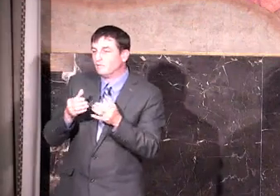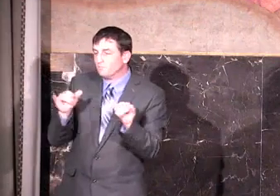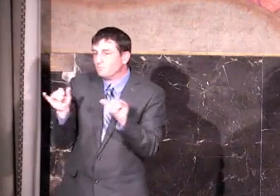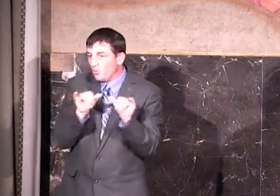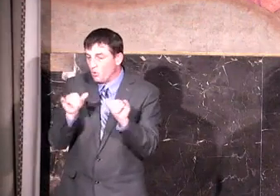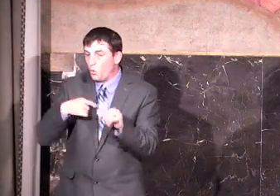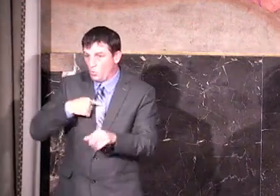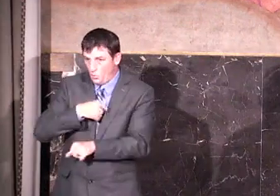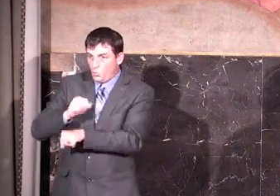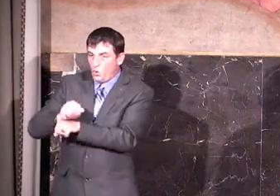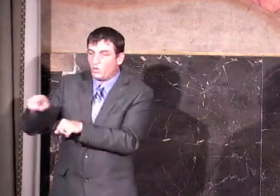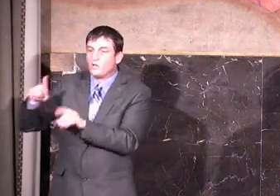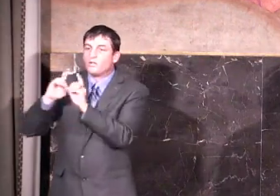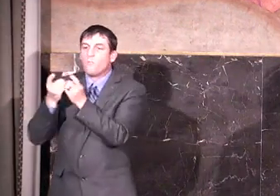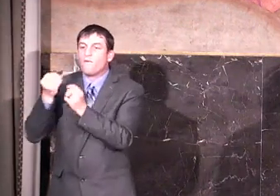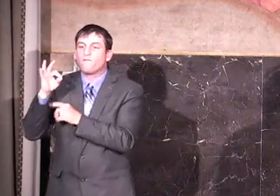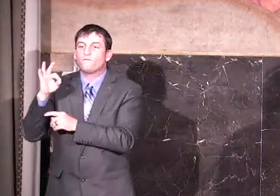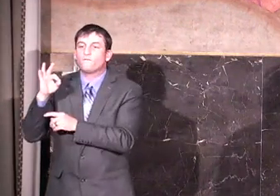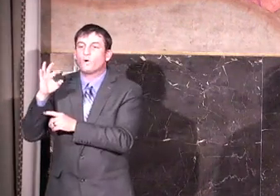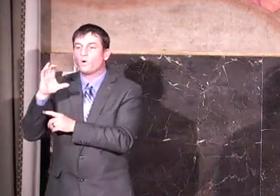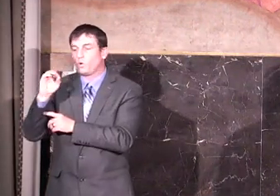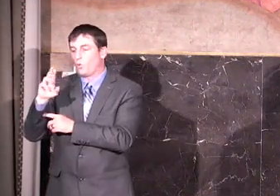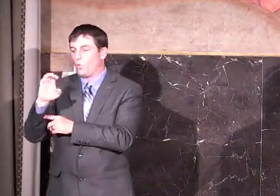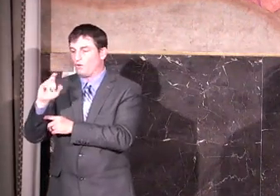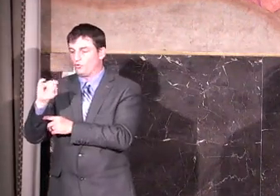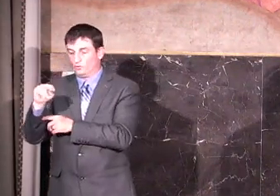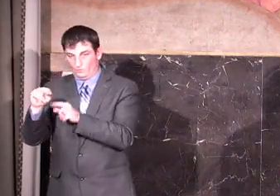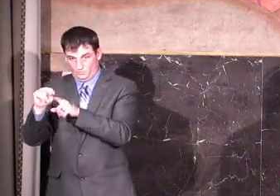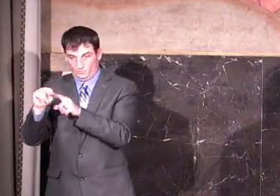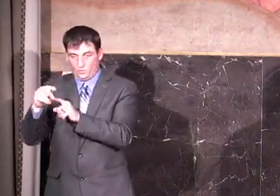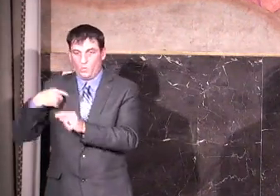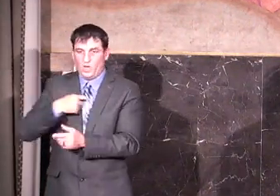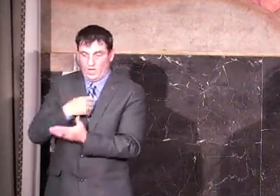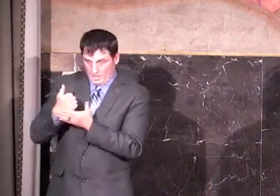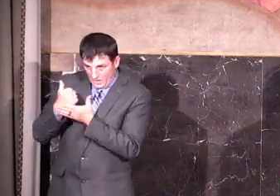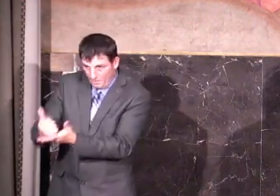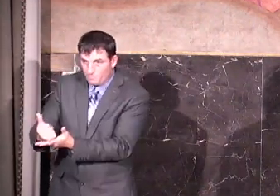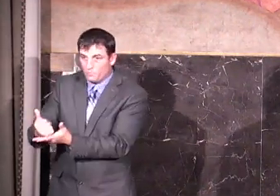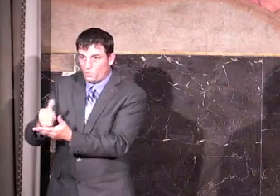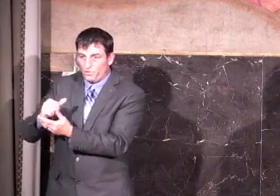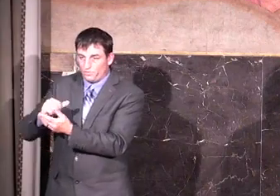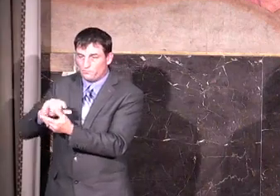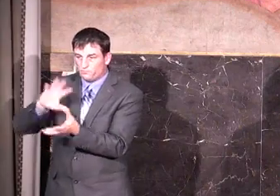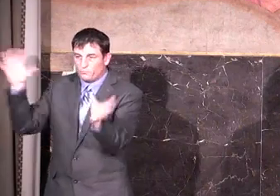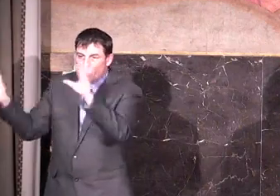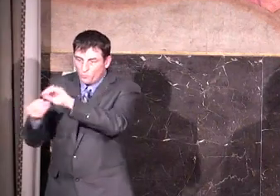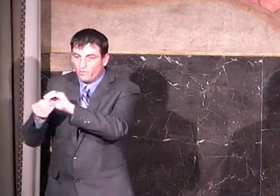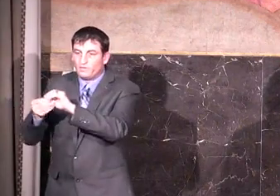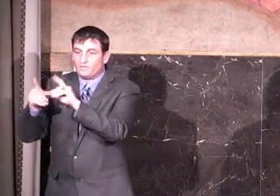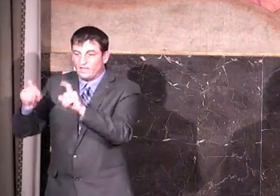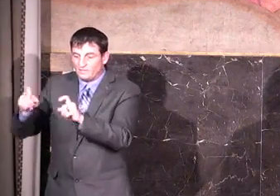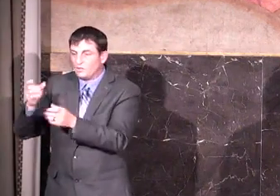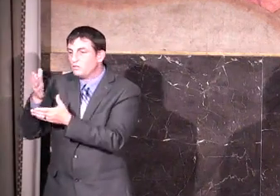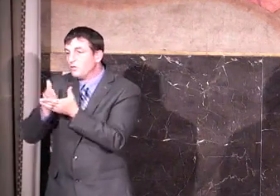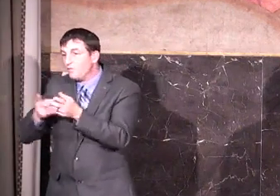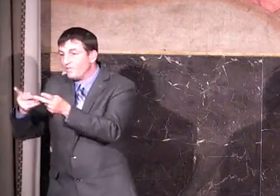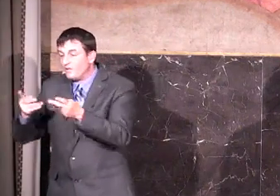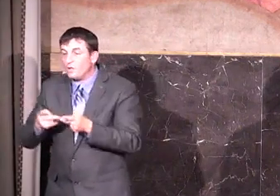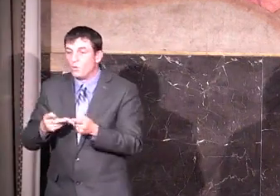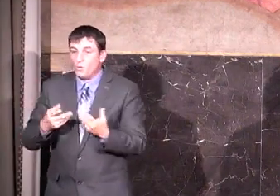the Department of Corrections on measures like that. We've helped them with comprehensive testing in certain facilities. Again,